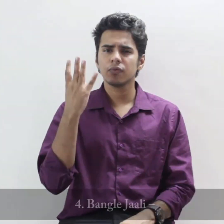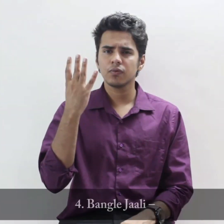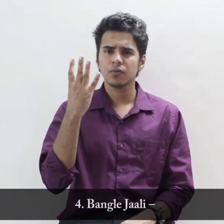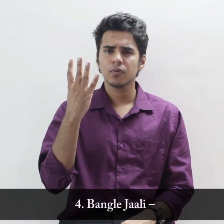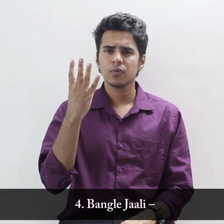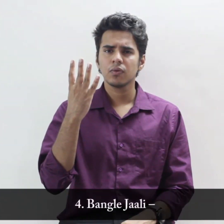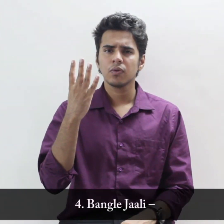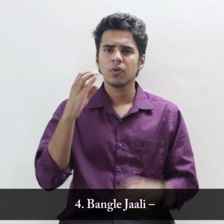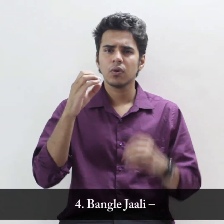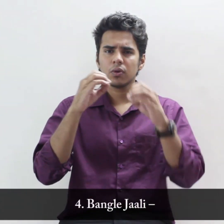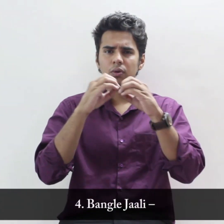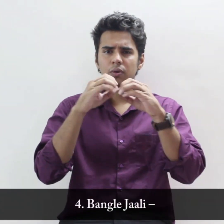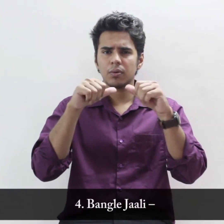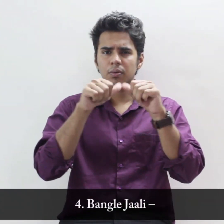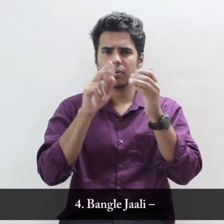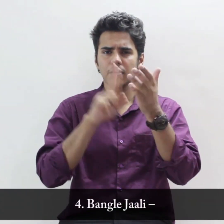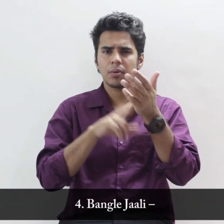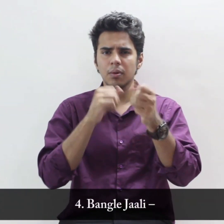Number 4. Bangle Jali.